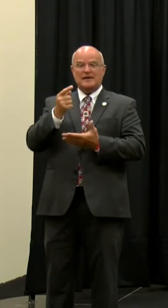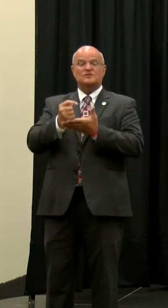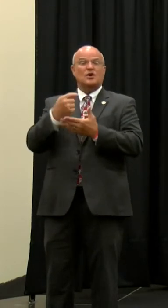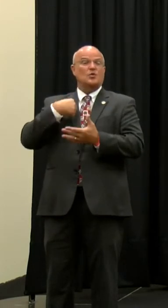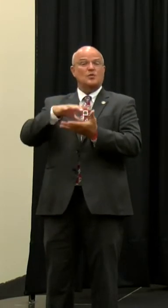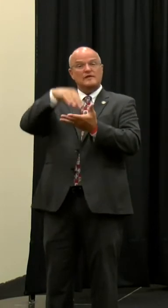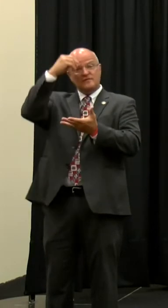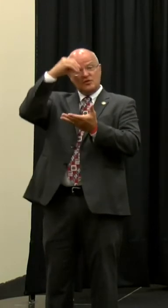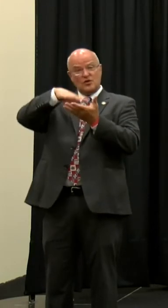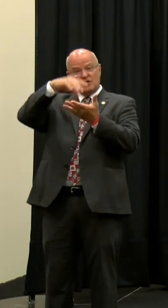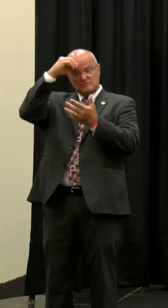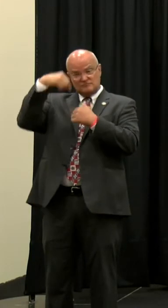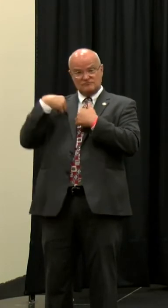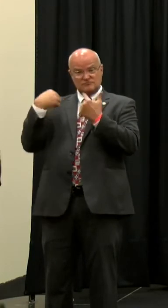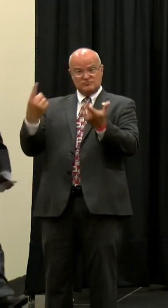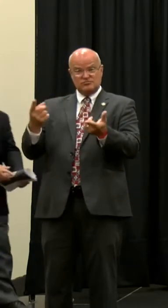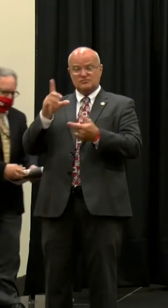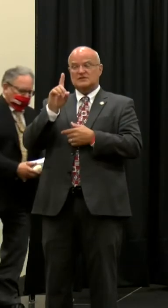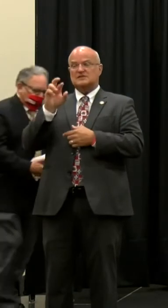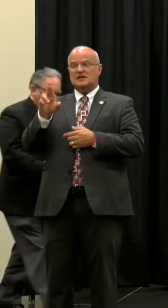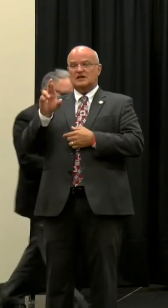We learned. Dr. Romero?